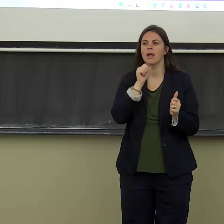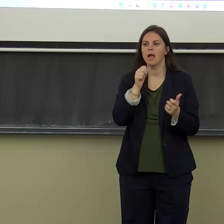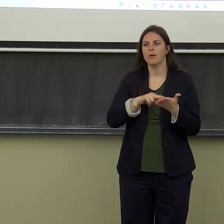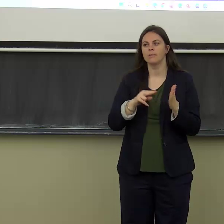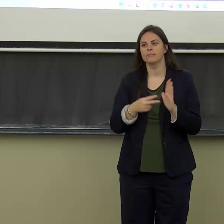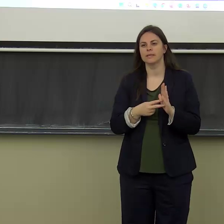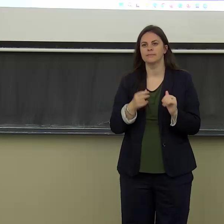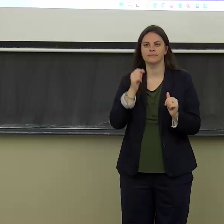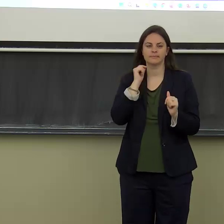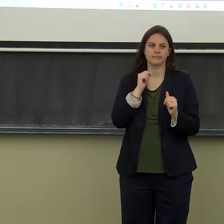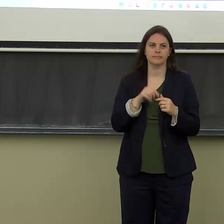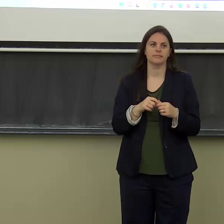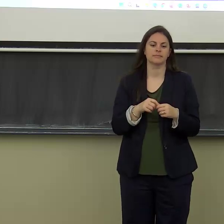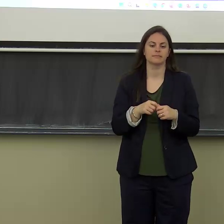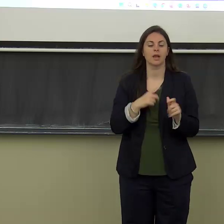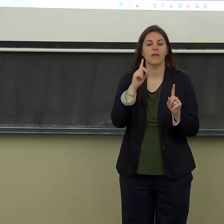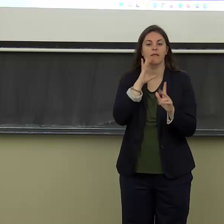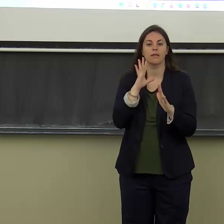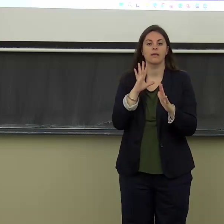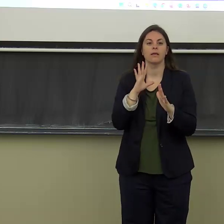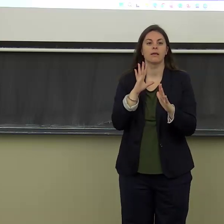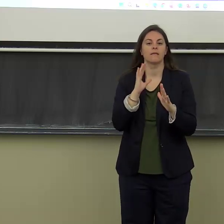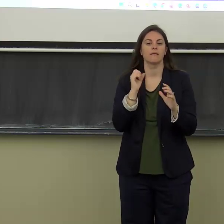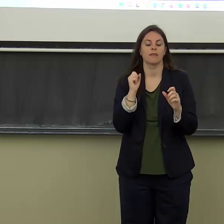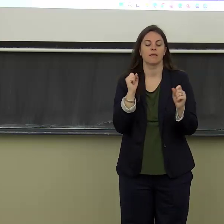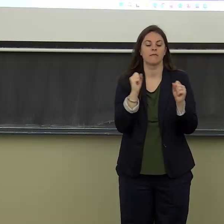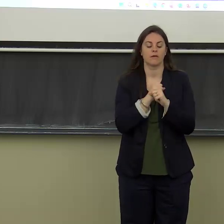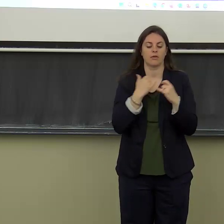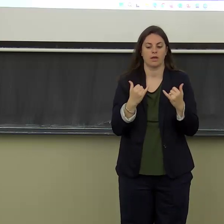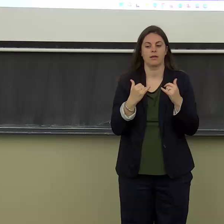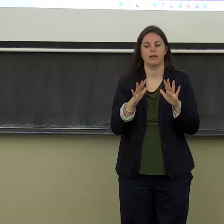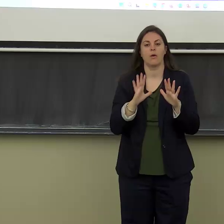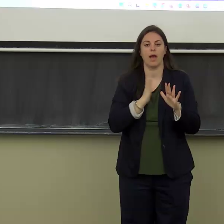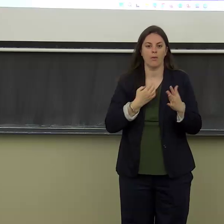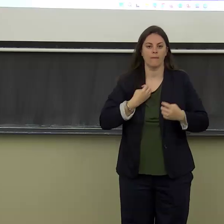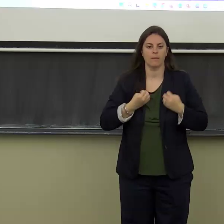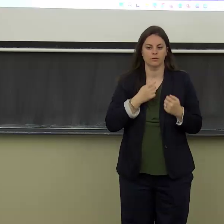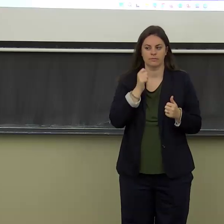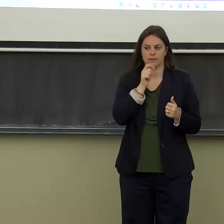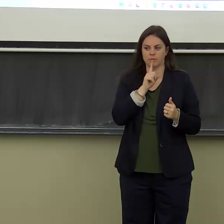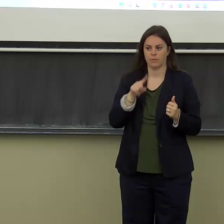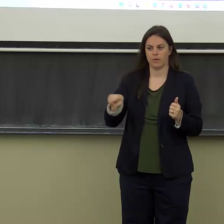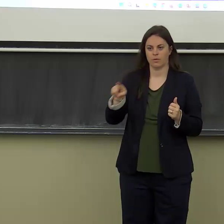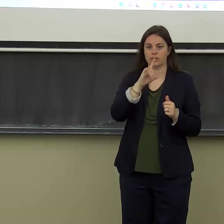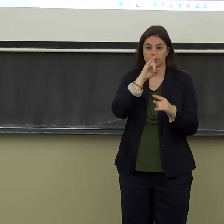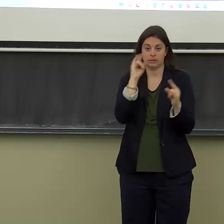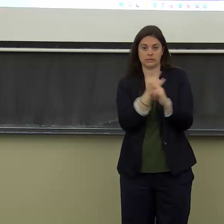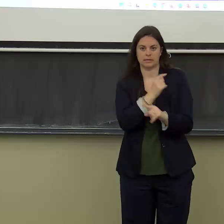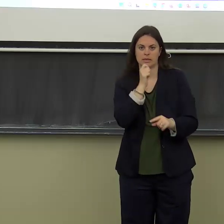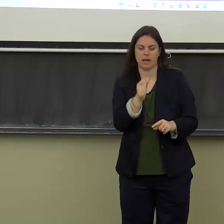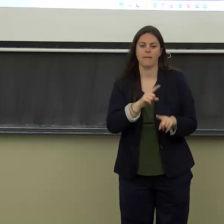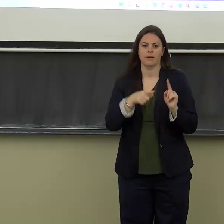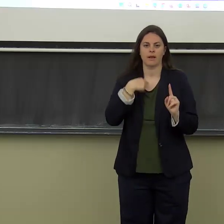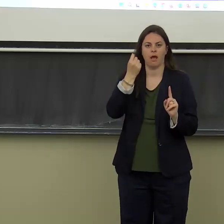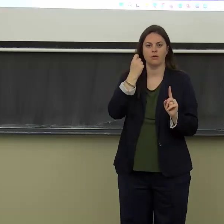I think the fight right now in our emotions, I don't know about everyone here, but like I'm never being cynical, but I understand how cynicism